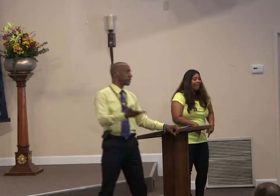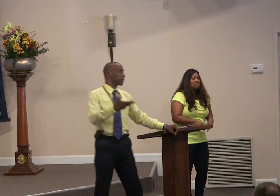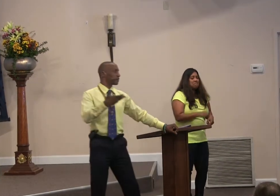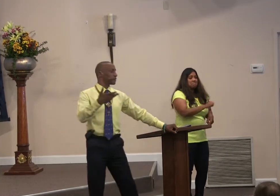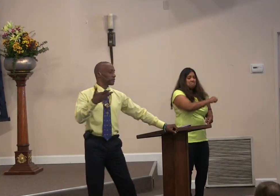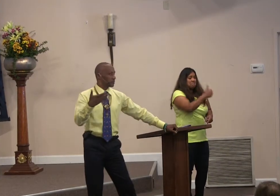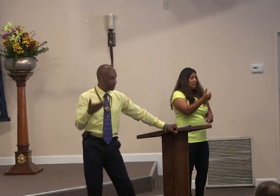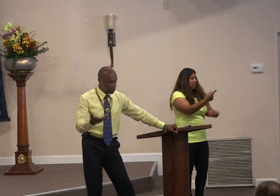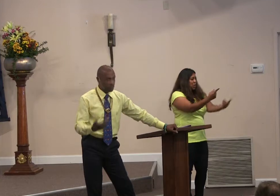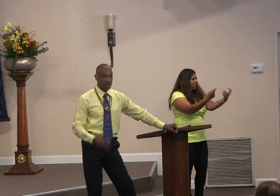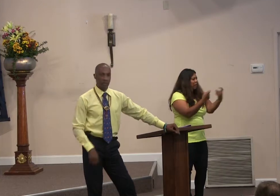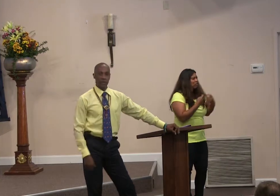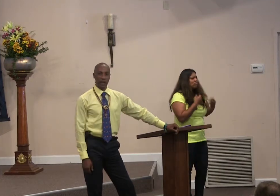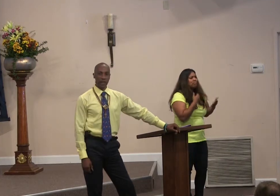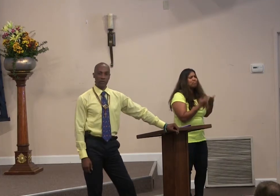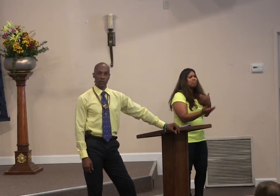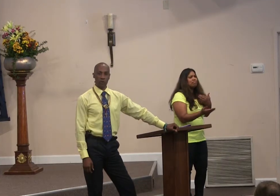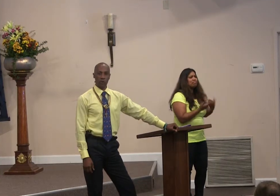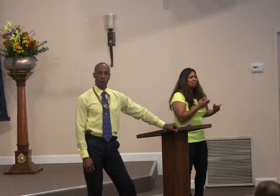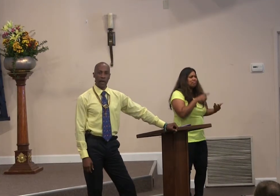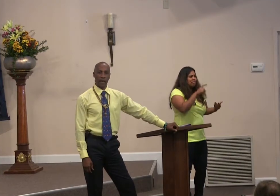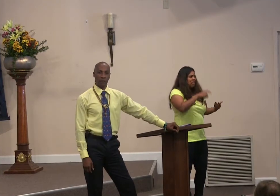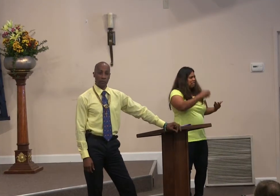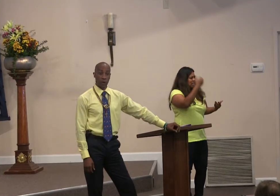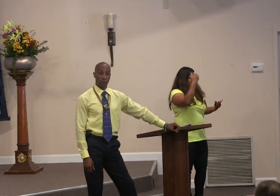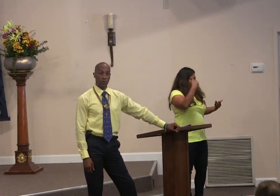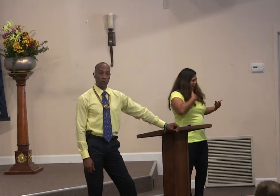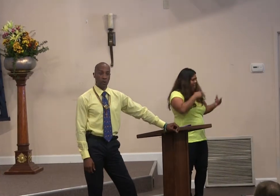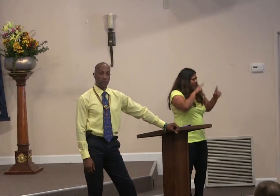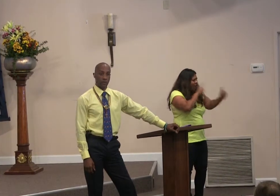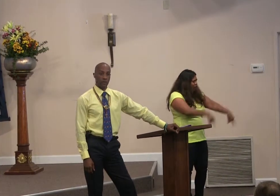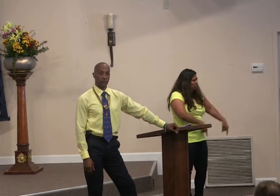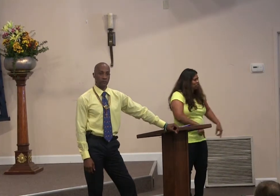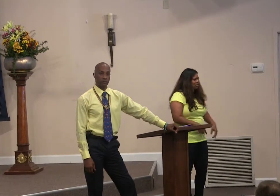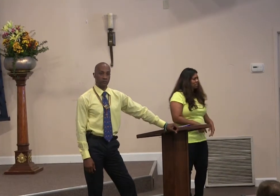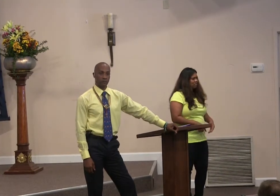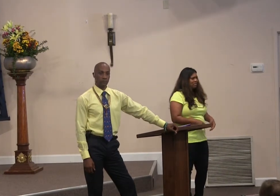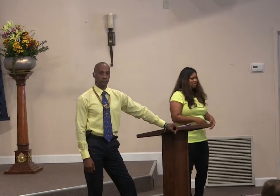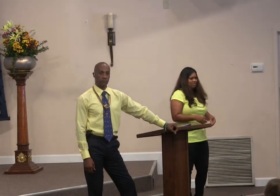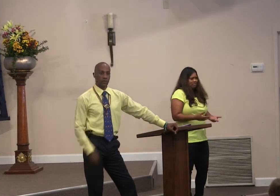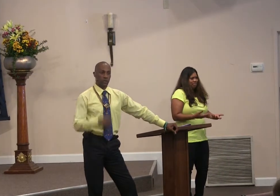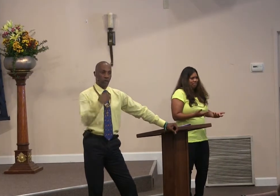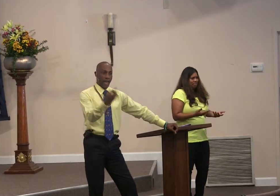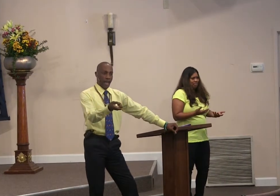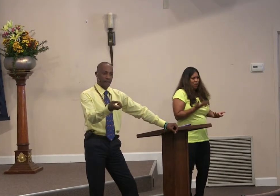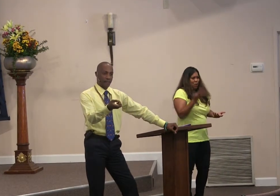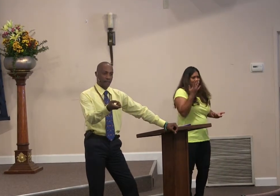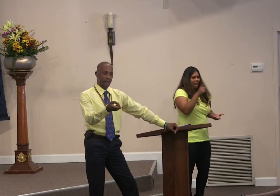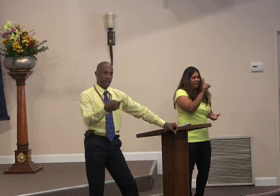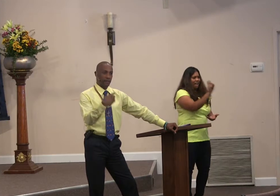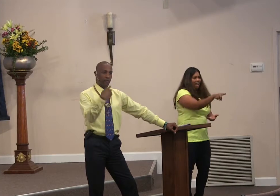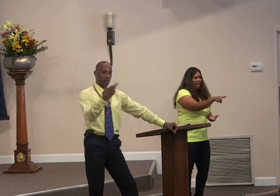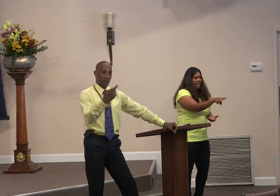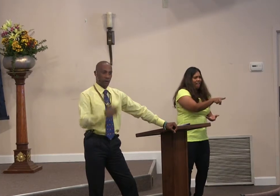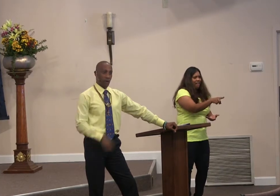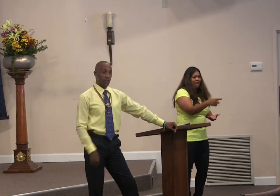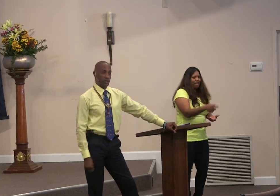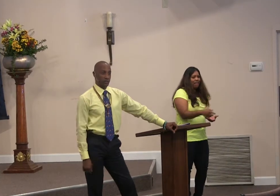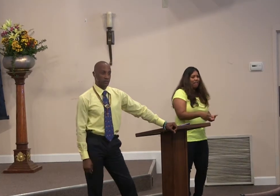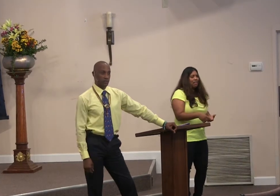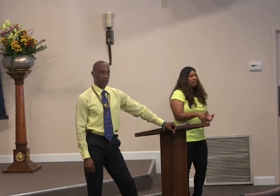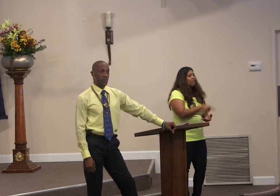pose, there must be an answer, or why else pose the question? So ask